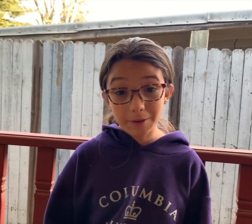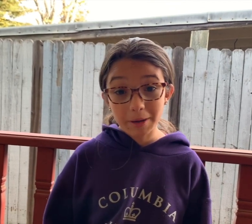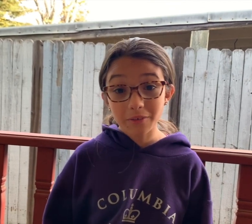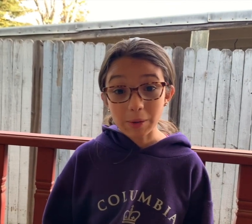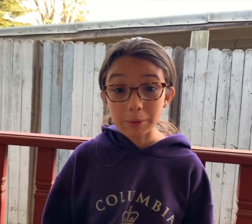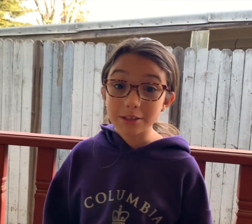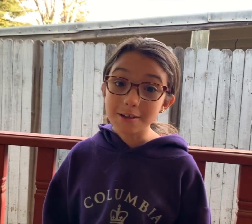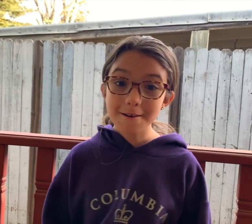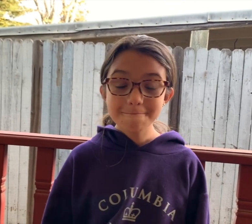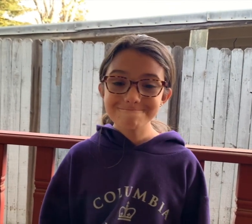Bear families. Bye. Thank